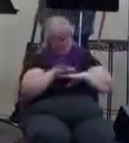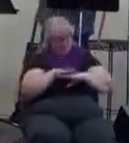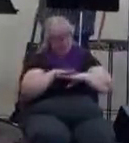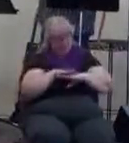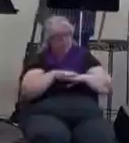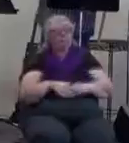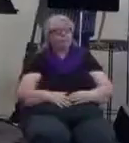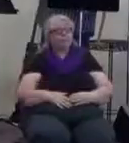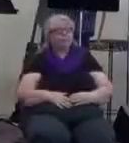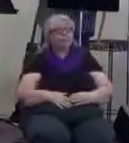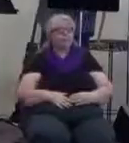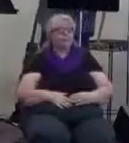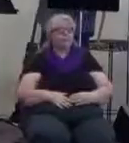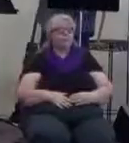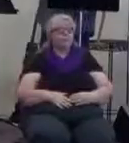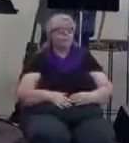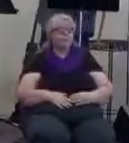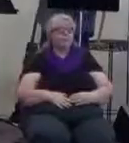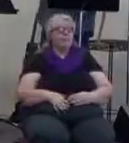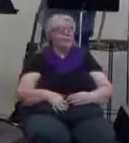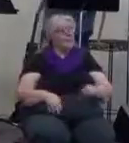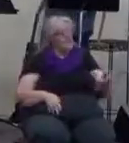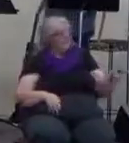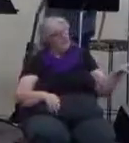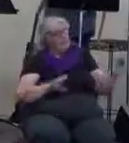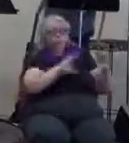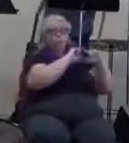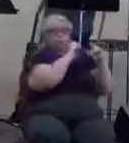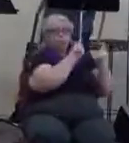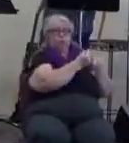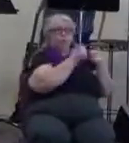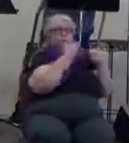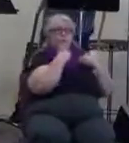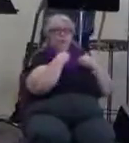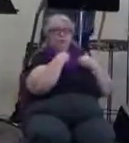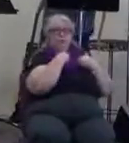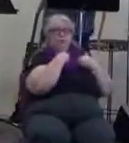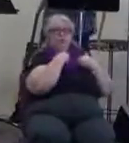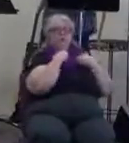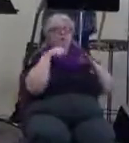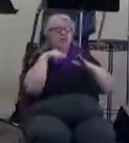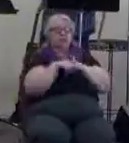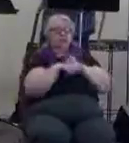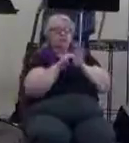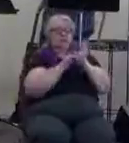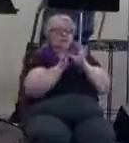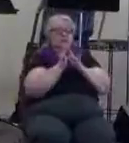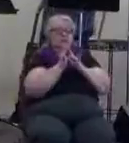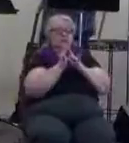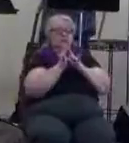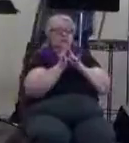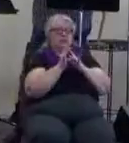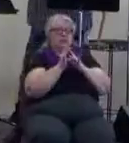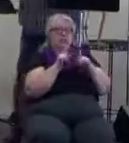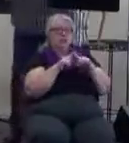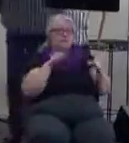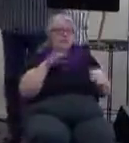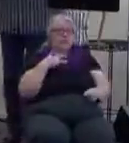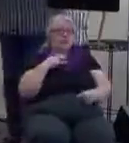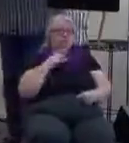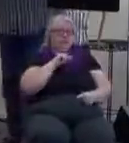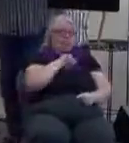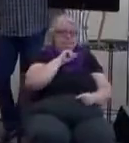to have killed Jesus, and there's conviction in their heart. They're scared. They're filled with fear that these